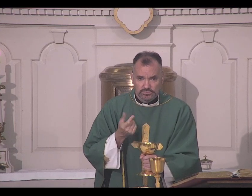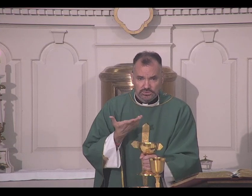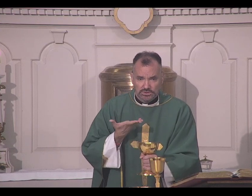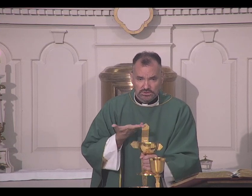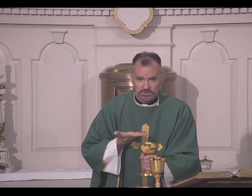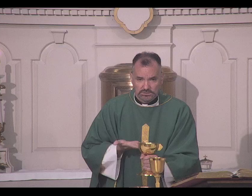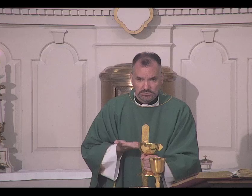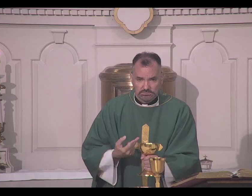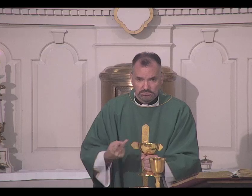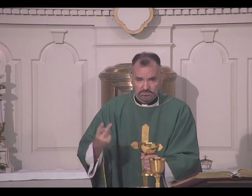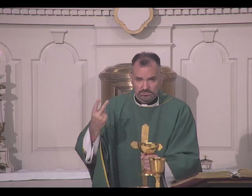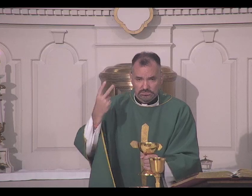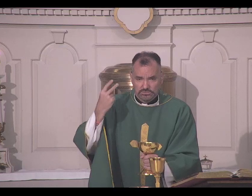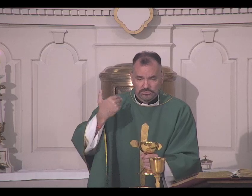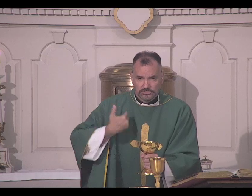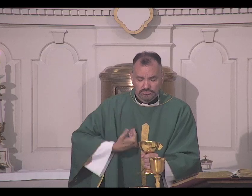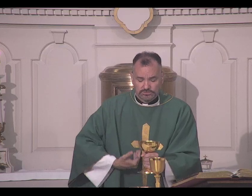Do this in memory of me."